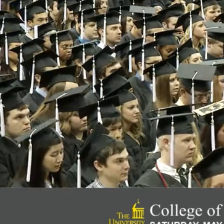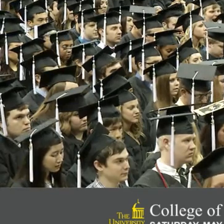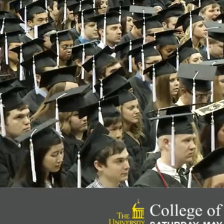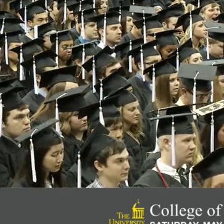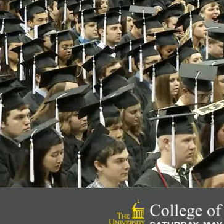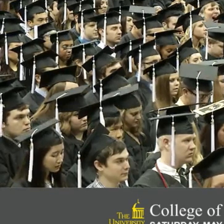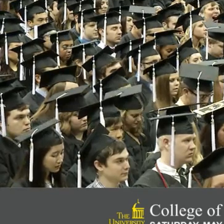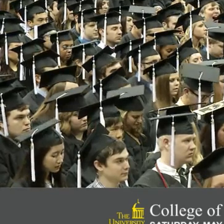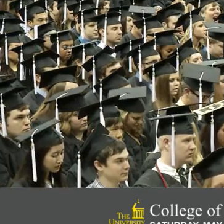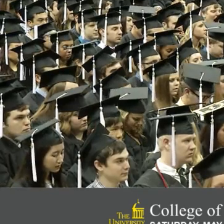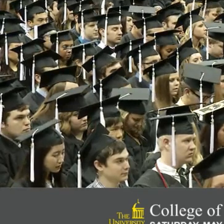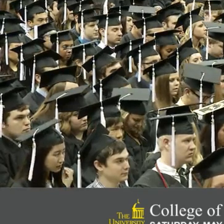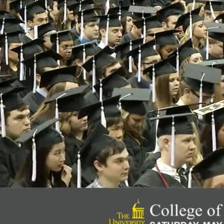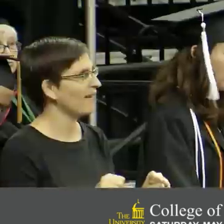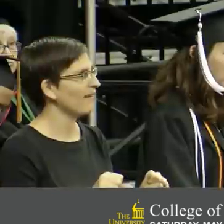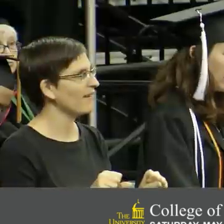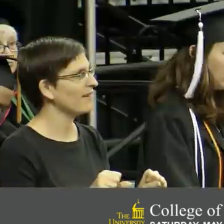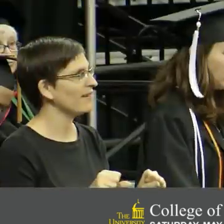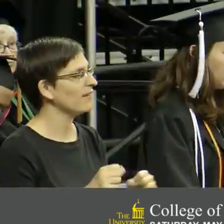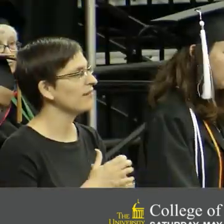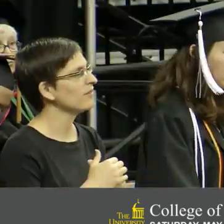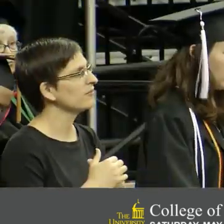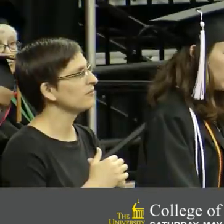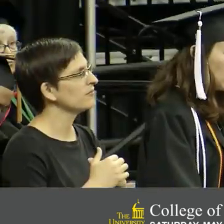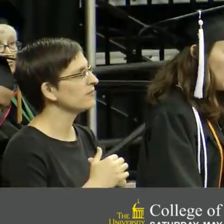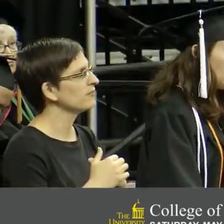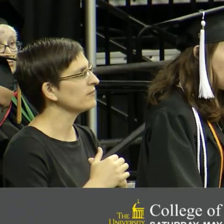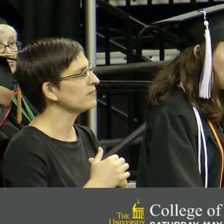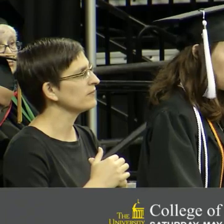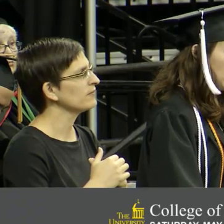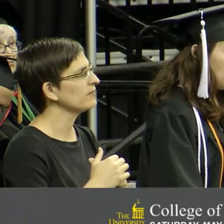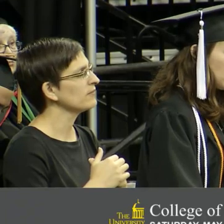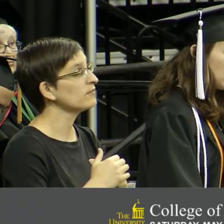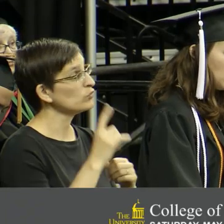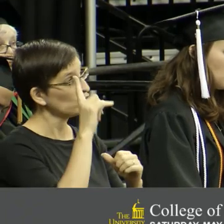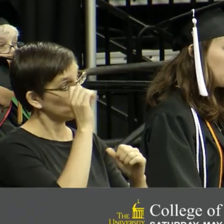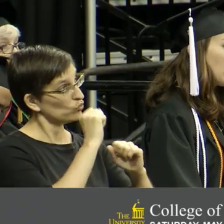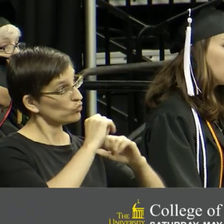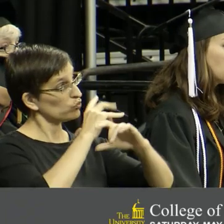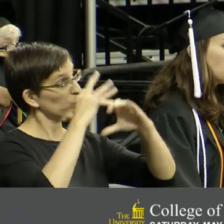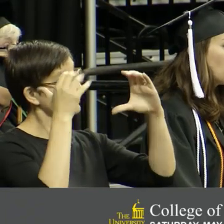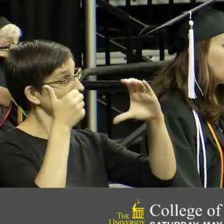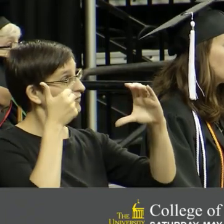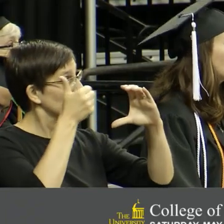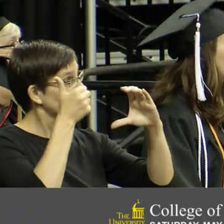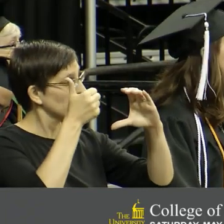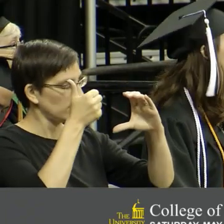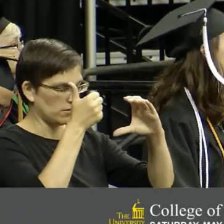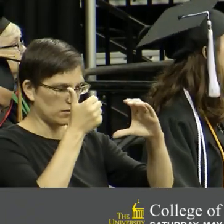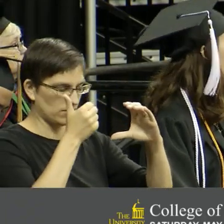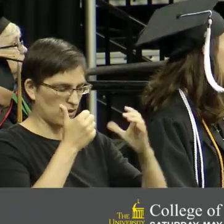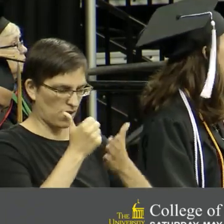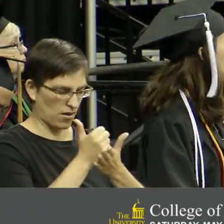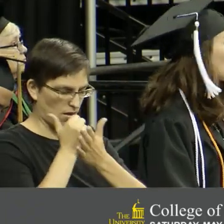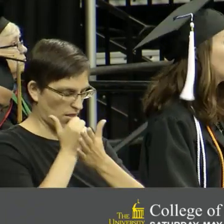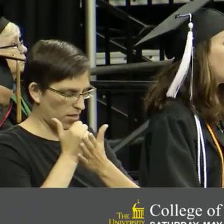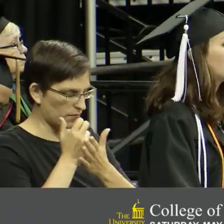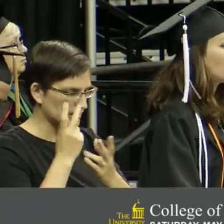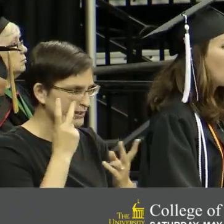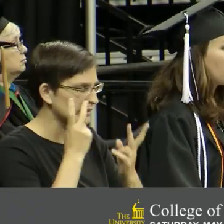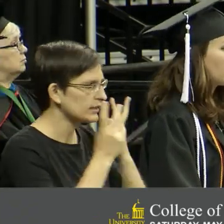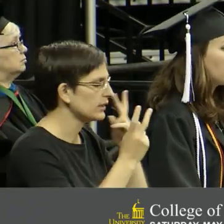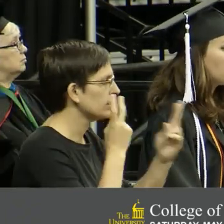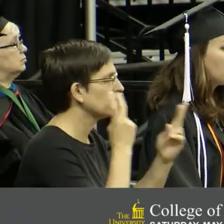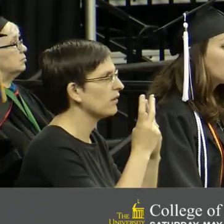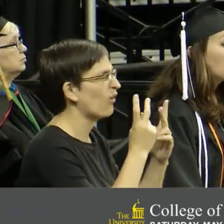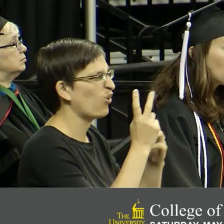you can be and more than you have ever been. With your dreams, you will be able to notice the rich treasures this world has